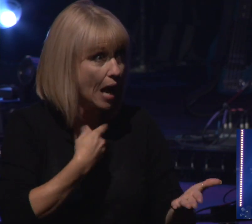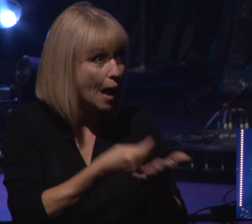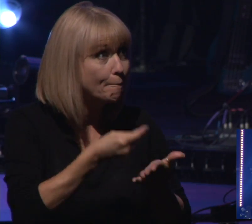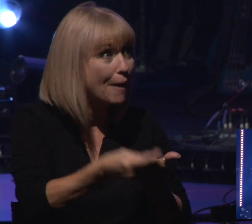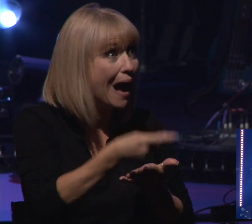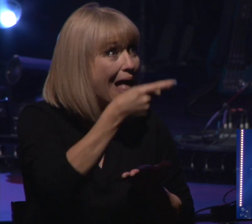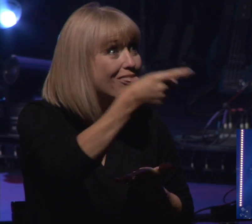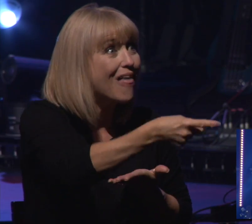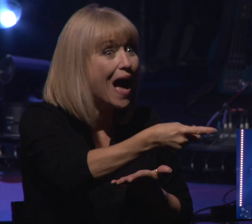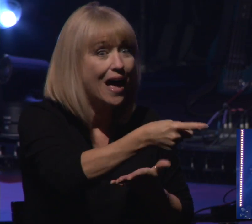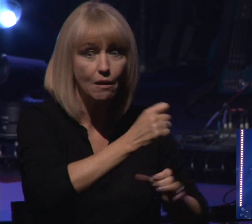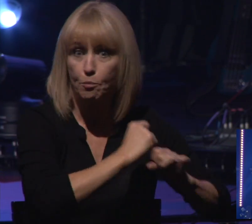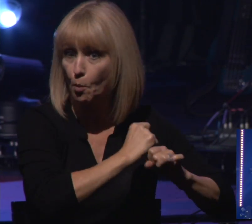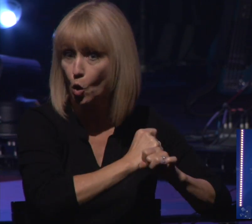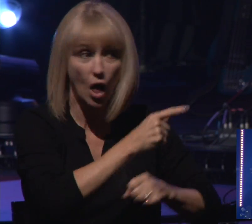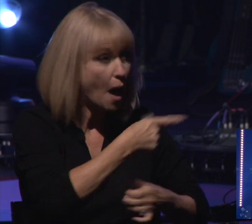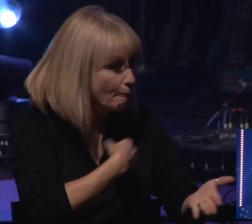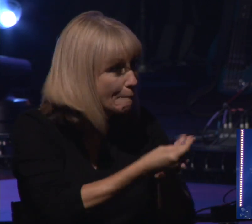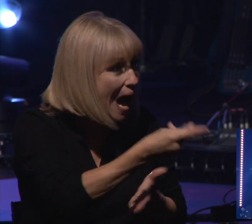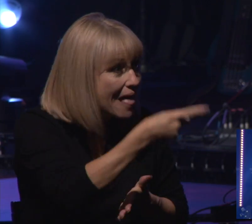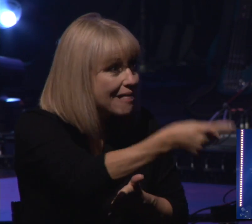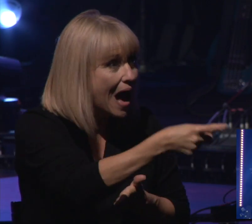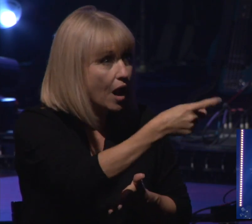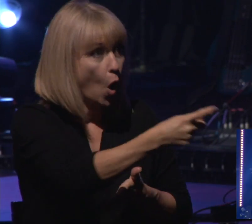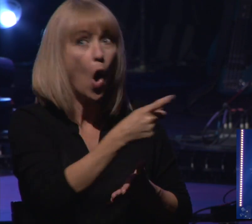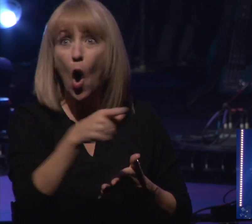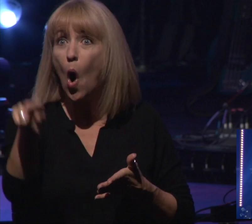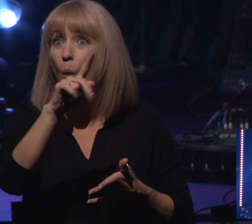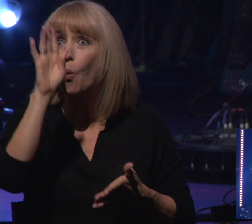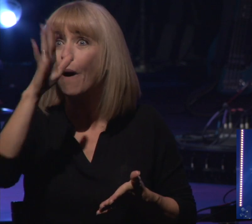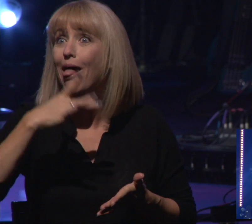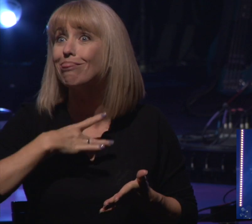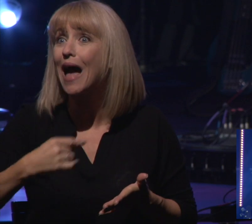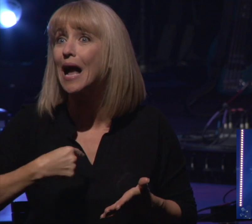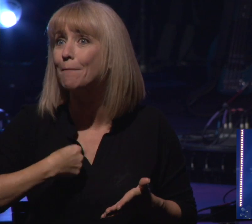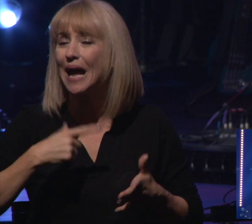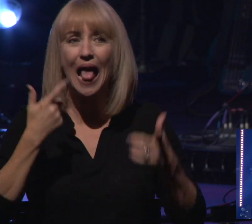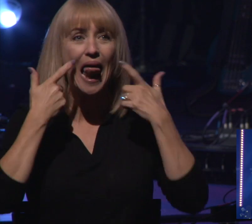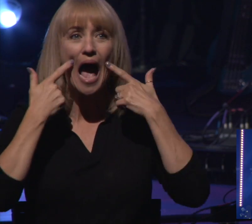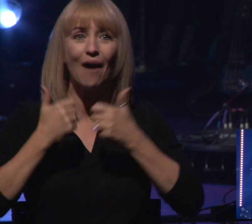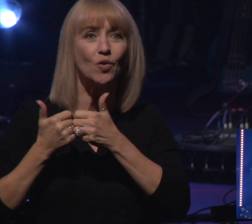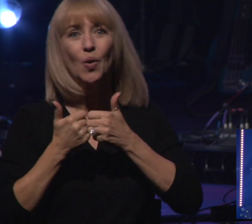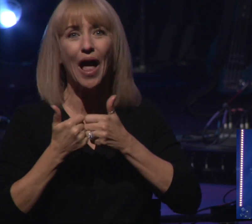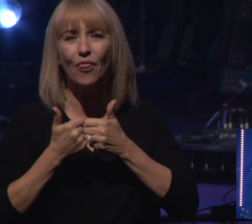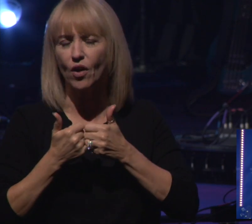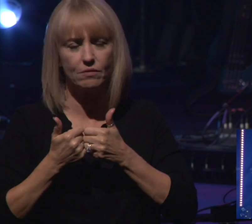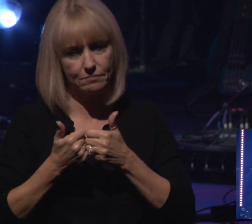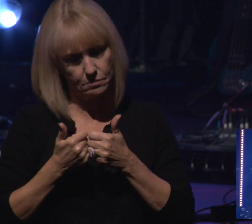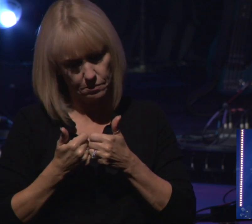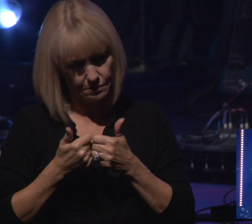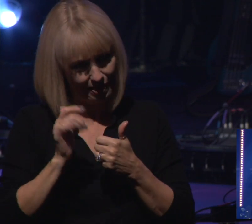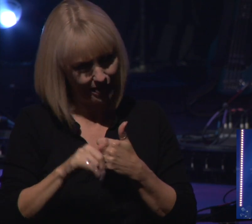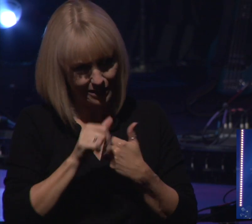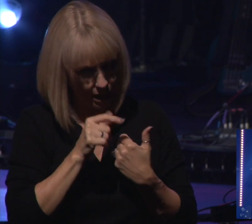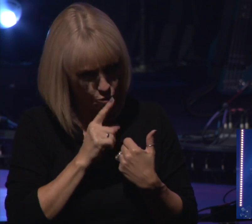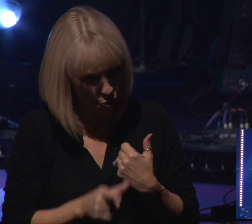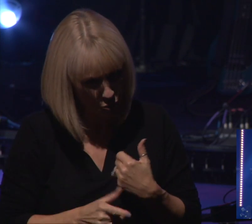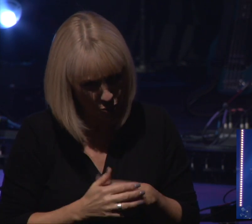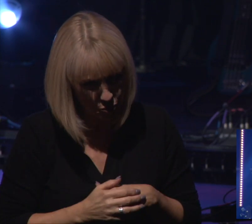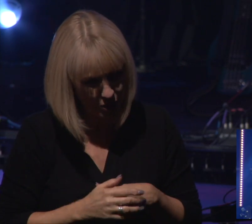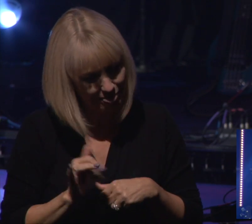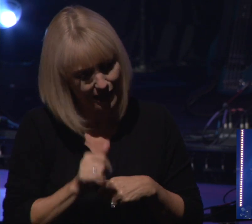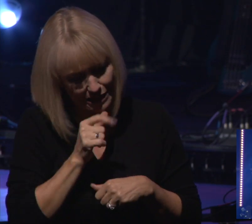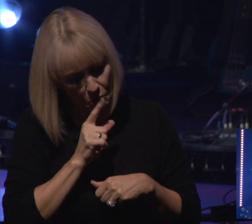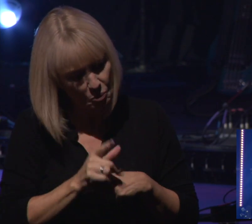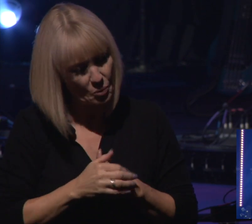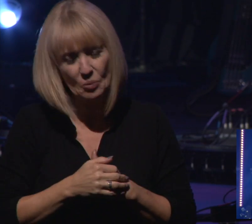think, if I buy this product, then people will like me and I'll have that relationship. Of course, that is not true. That's not where relationships come